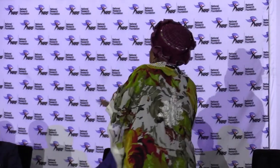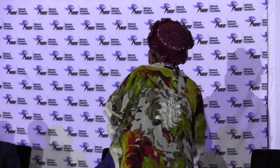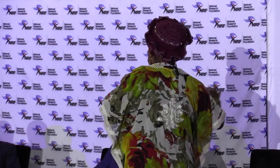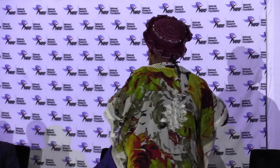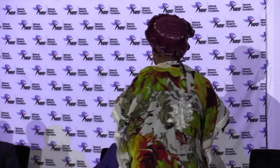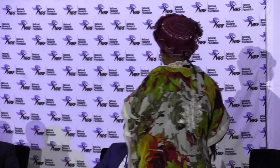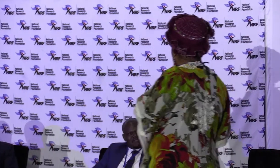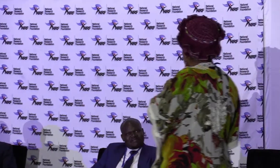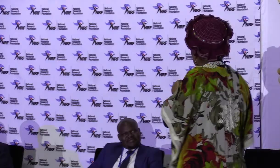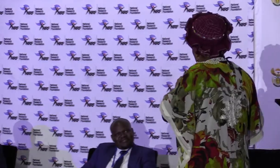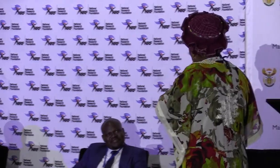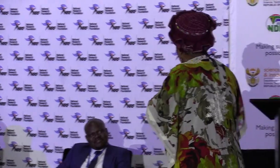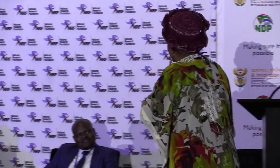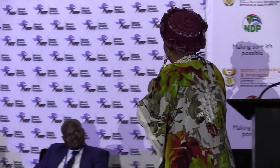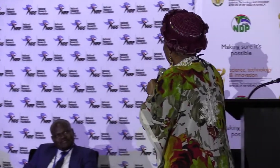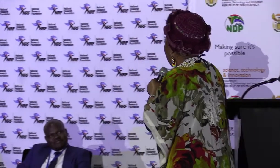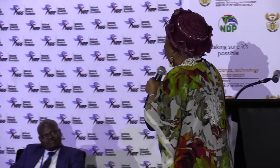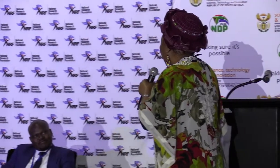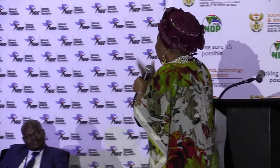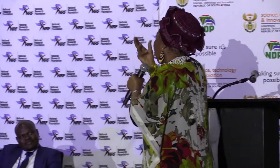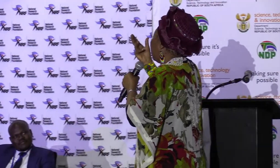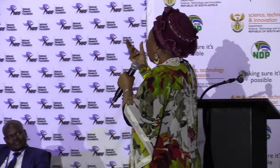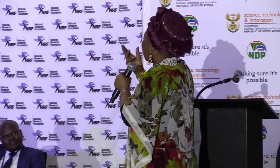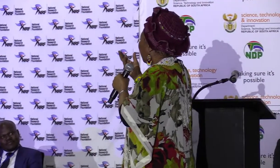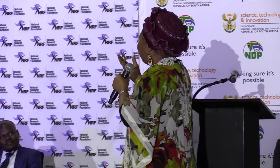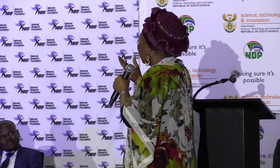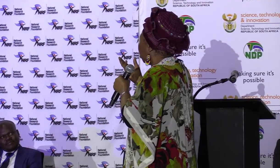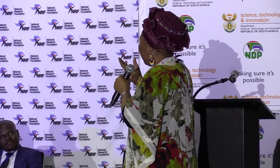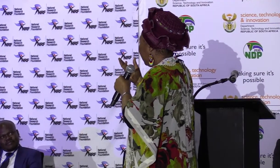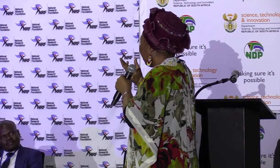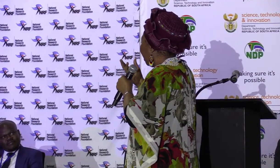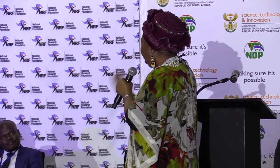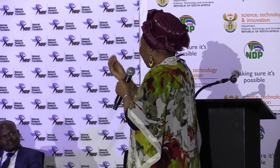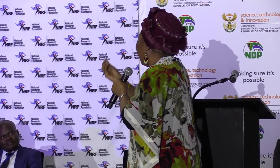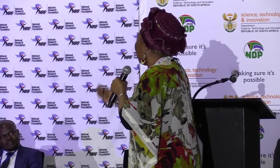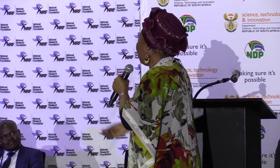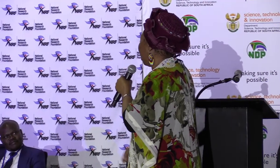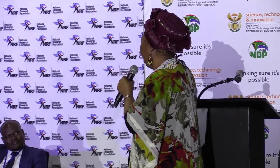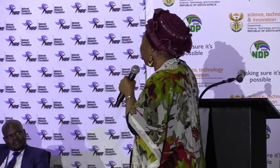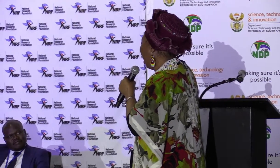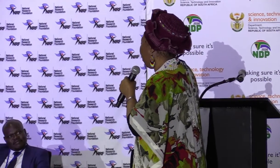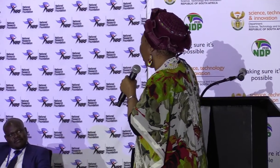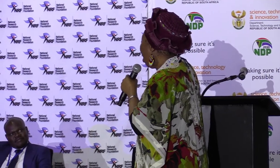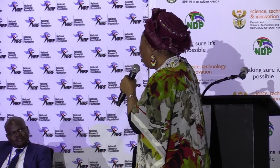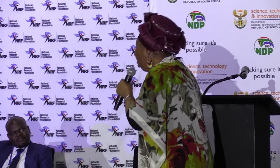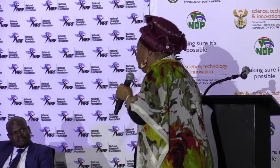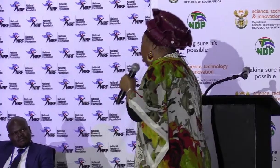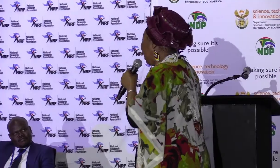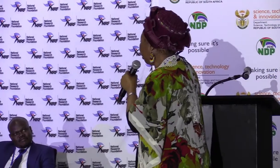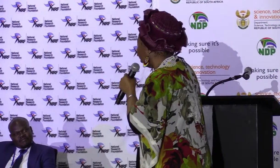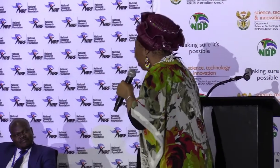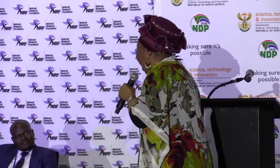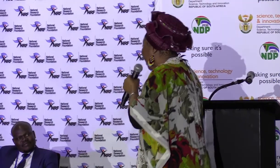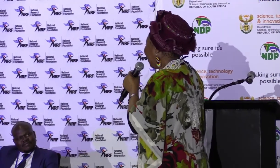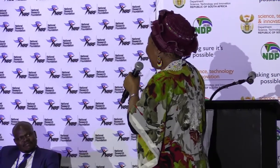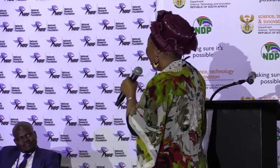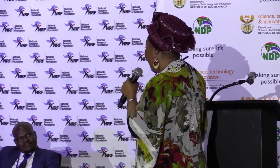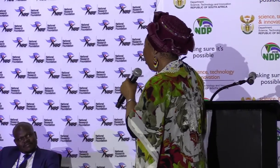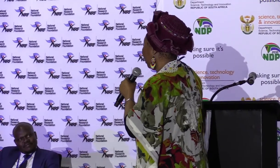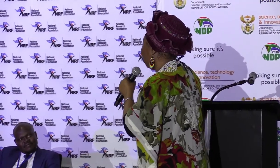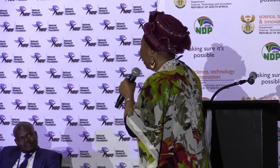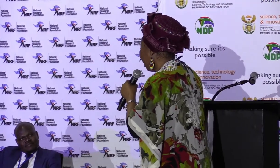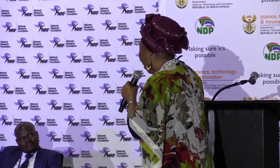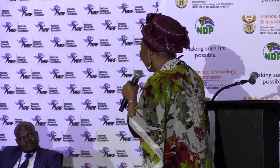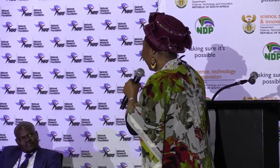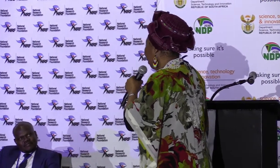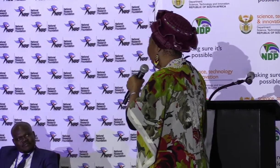to study anything at all. And as I keep on preaching the gospel of literacy, talking about my great-grandmother who couldn't read, who couldn't write. Her